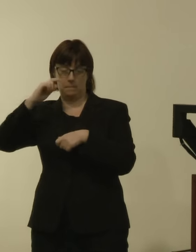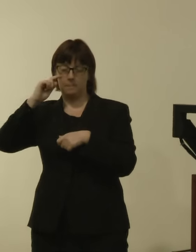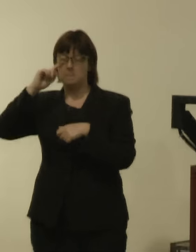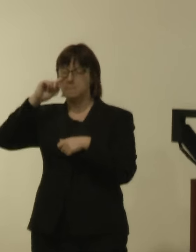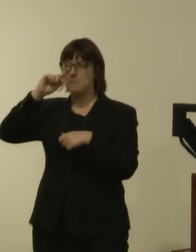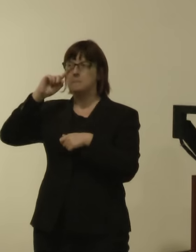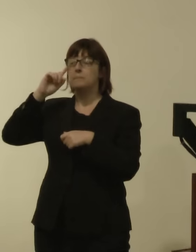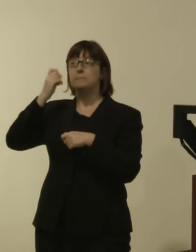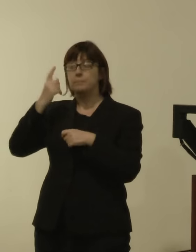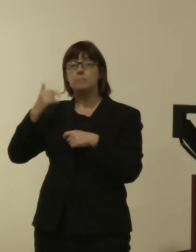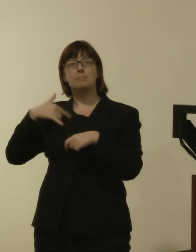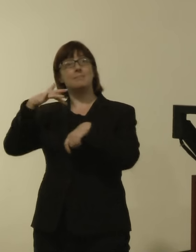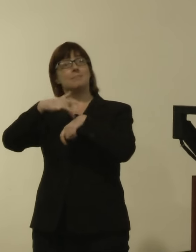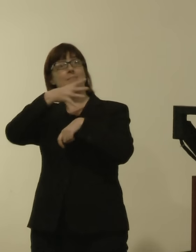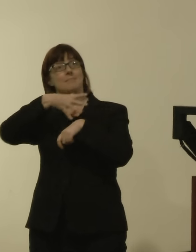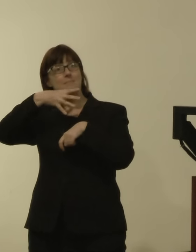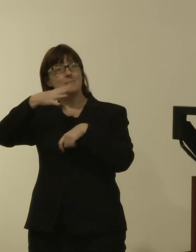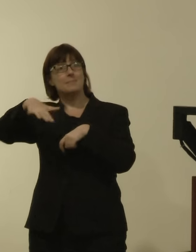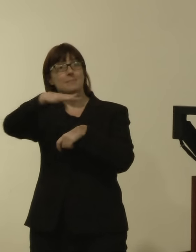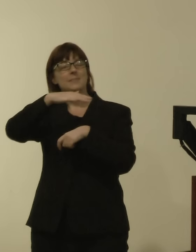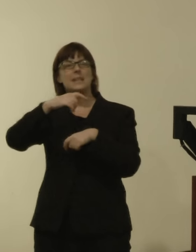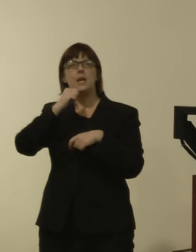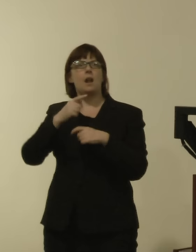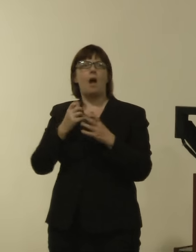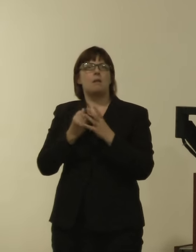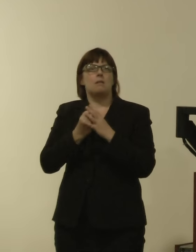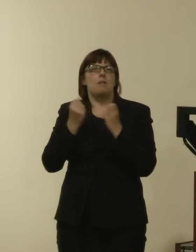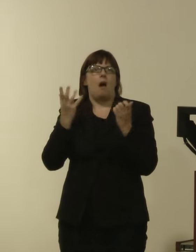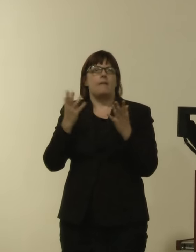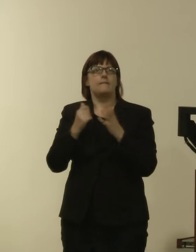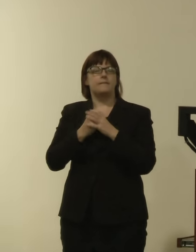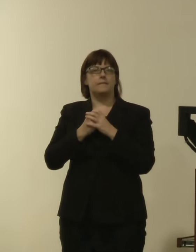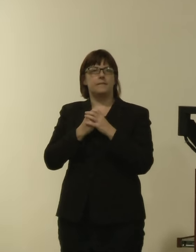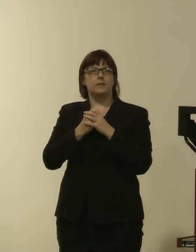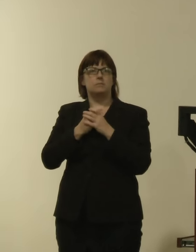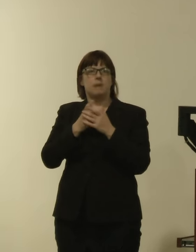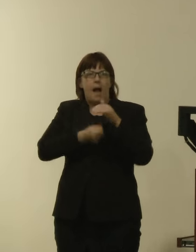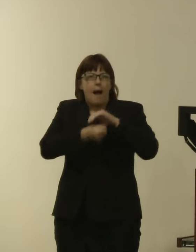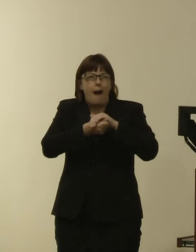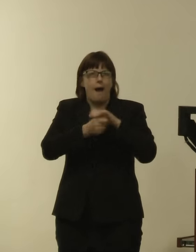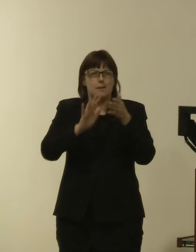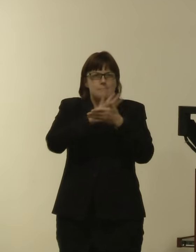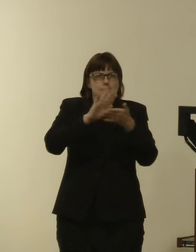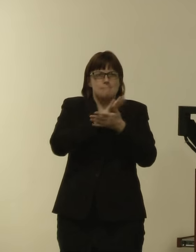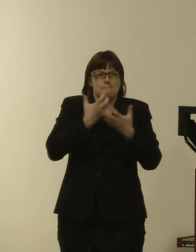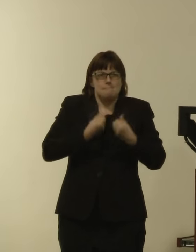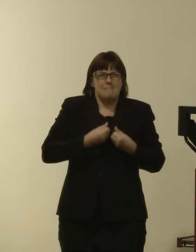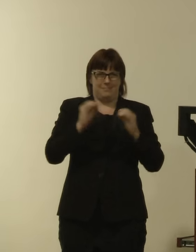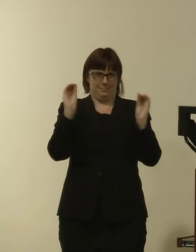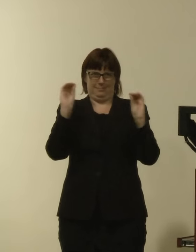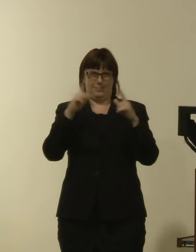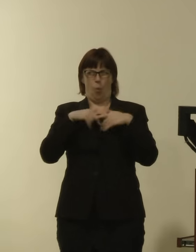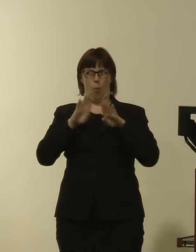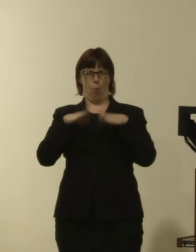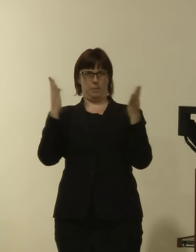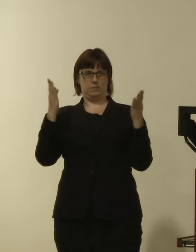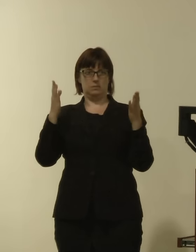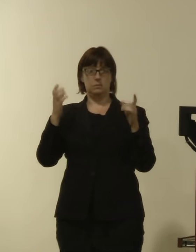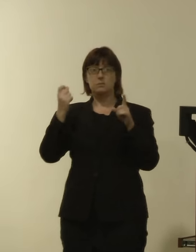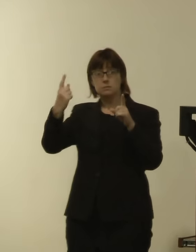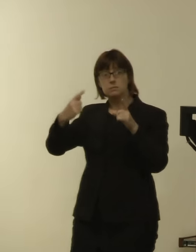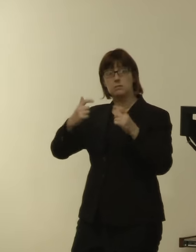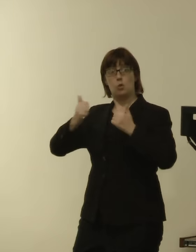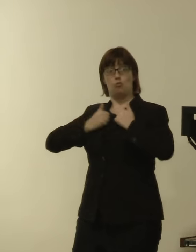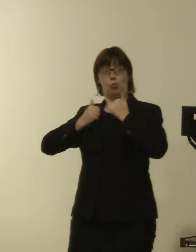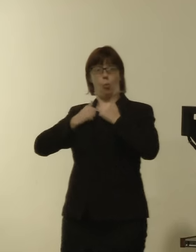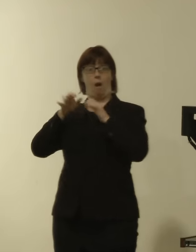rural areas, there's not a lot of masking, that, you know, hiding things, right? And it's true that I am not an expert in